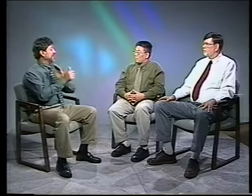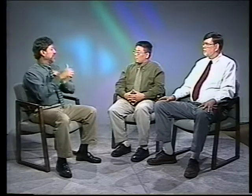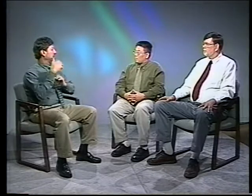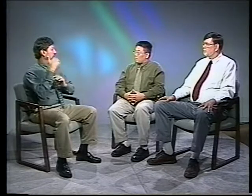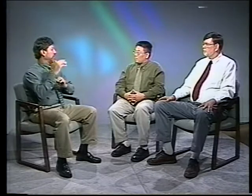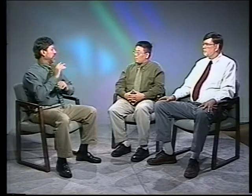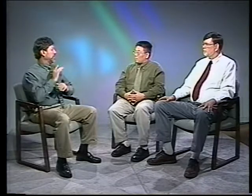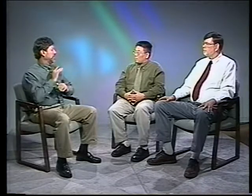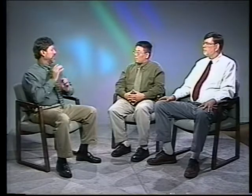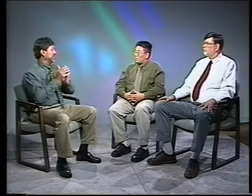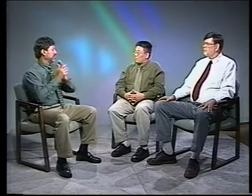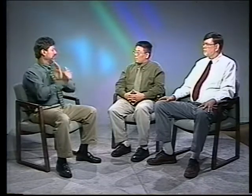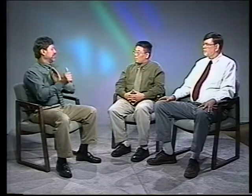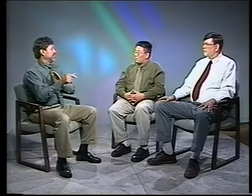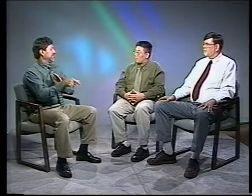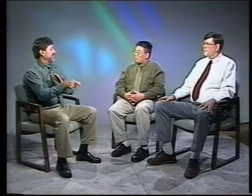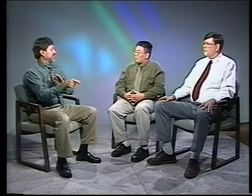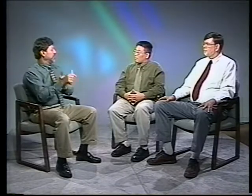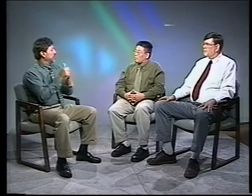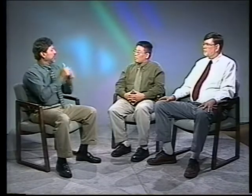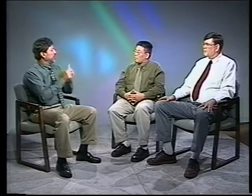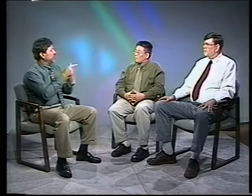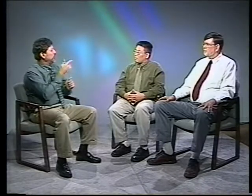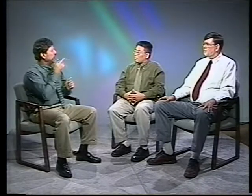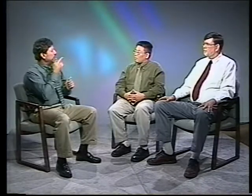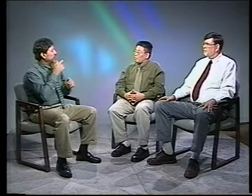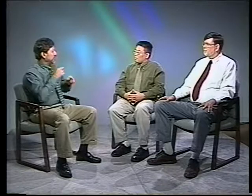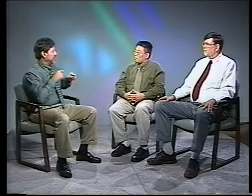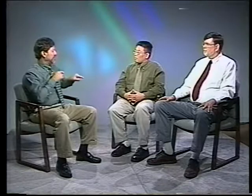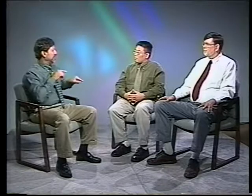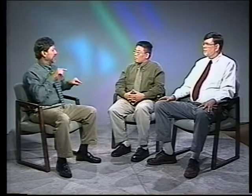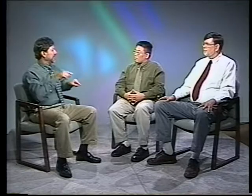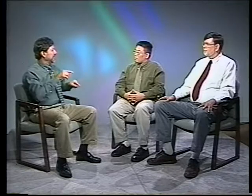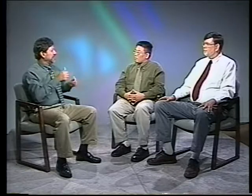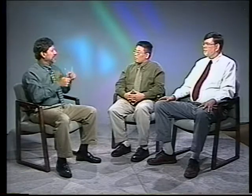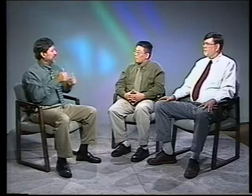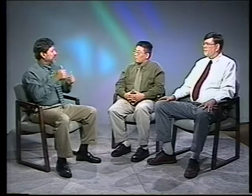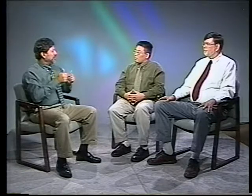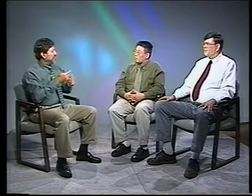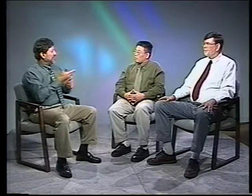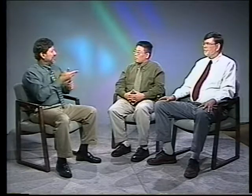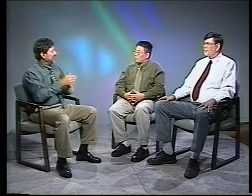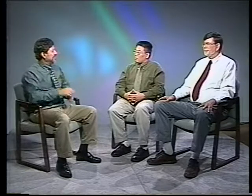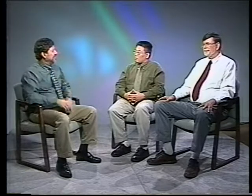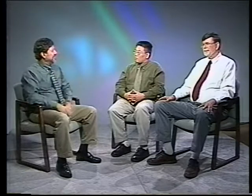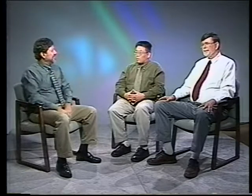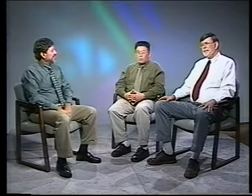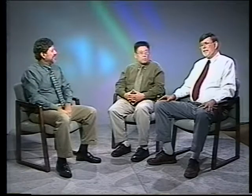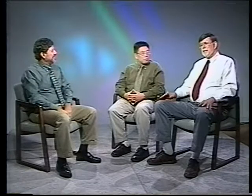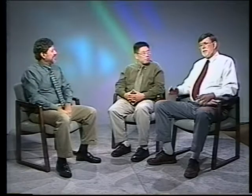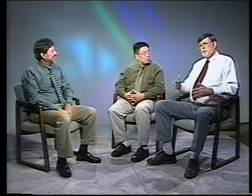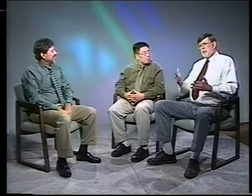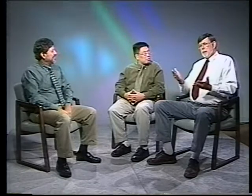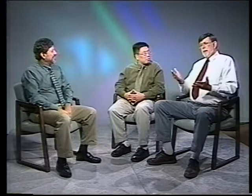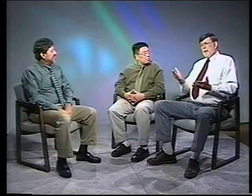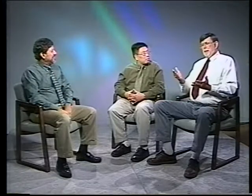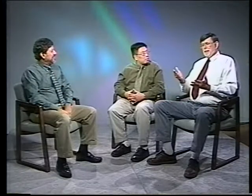quite as skilled, or one from dominant culture who has better skills? What would be your particular preference?